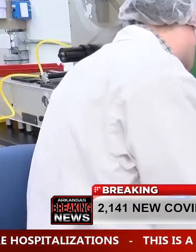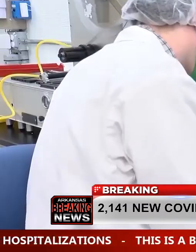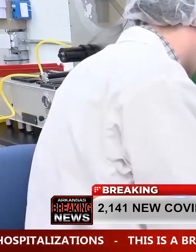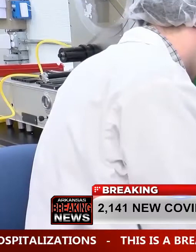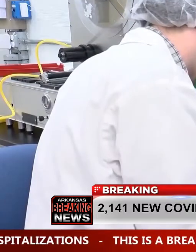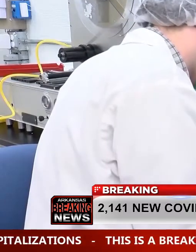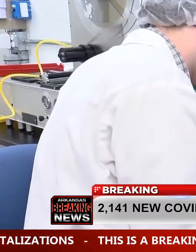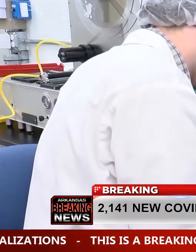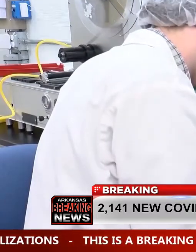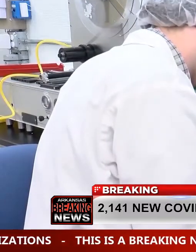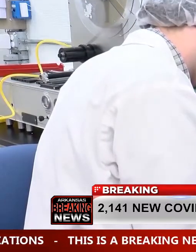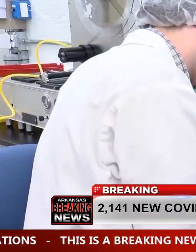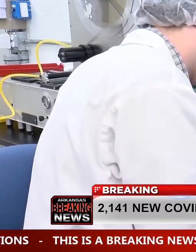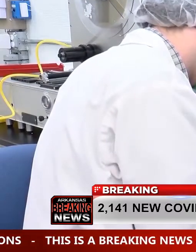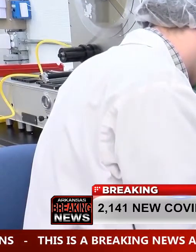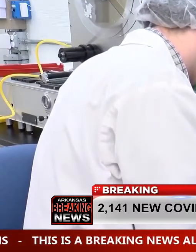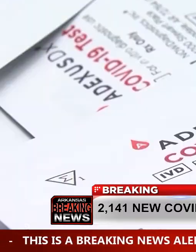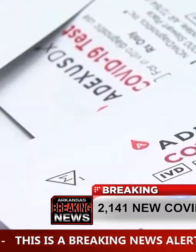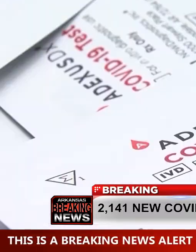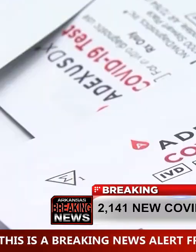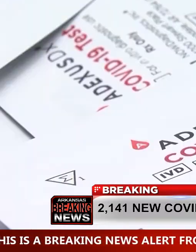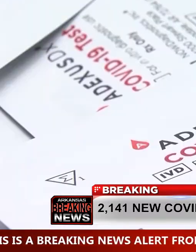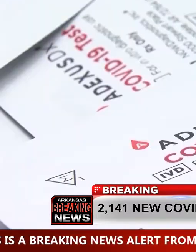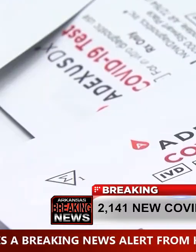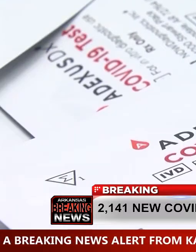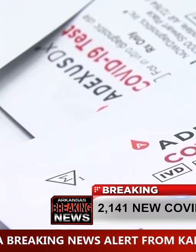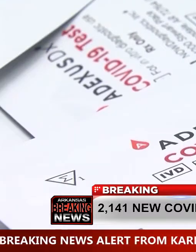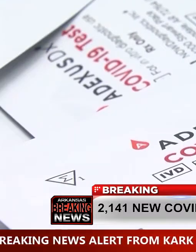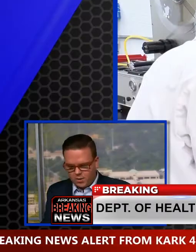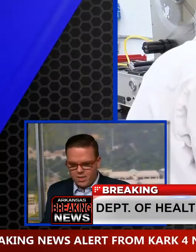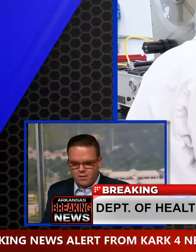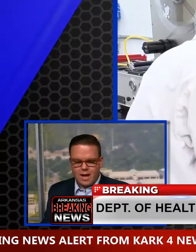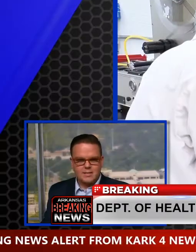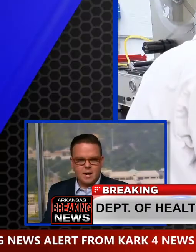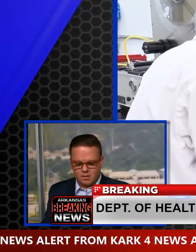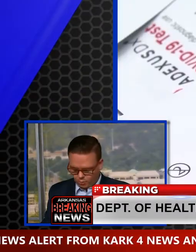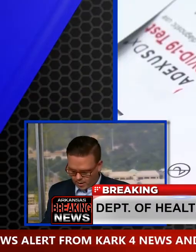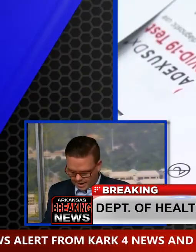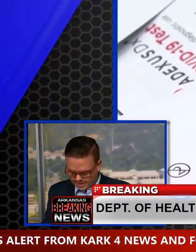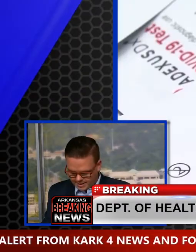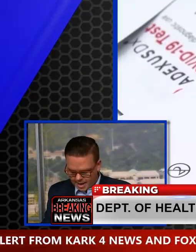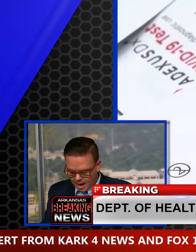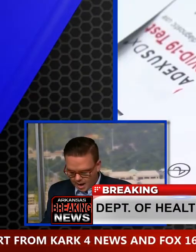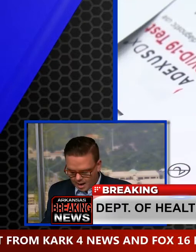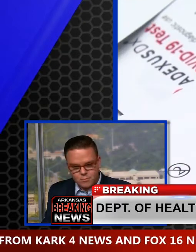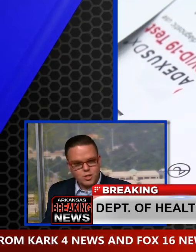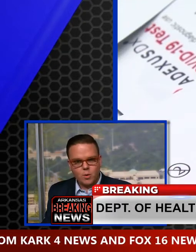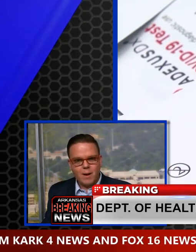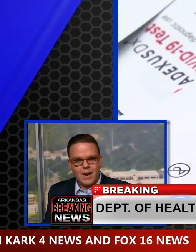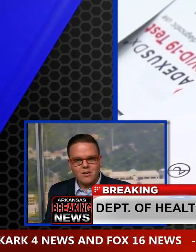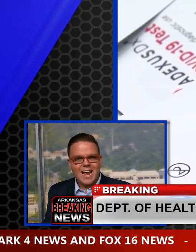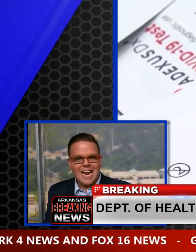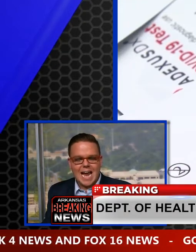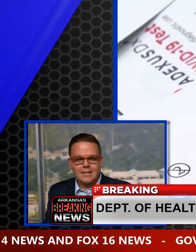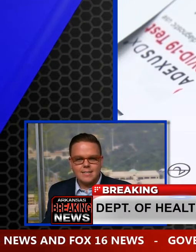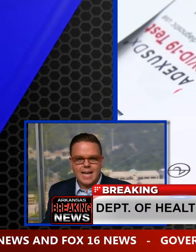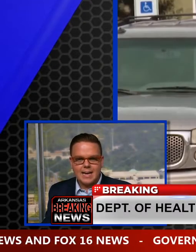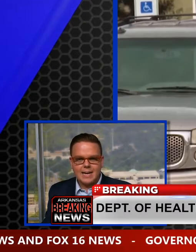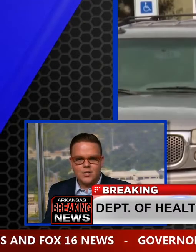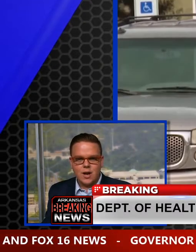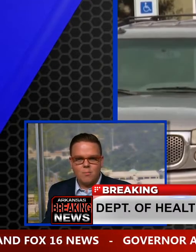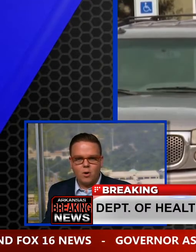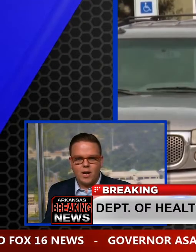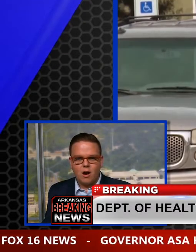CDC guidelines that were announced within the last couple of weeks. Just a reminder, at